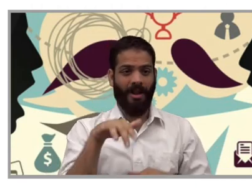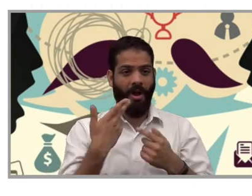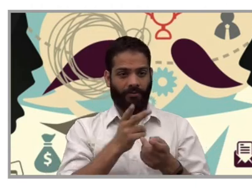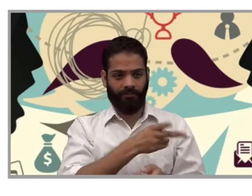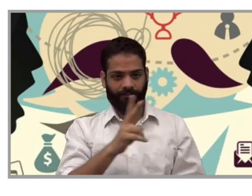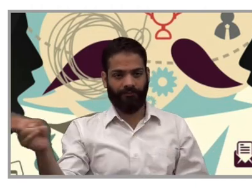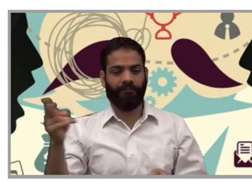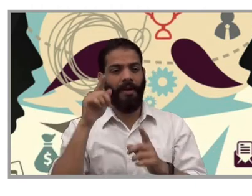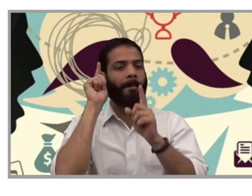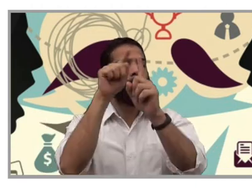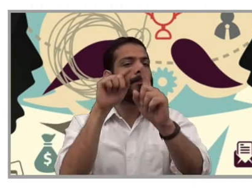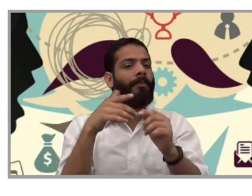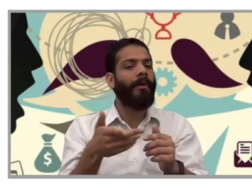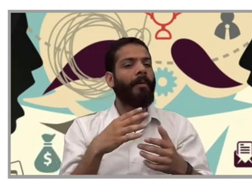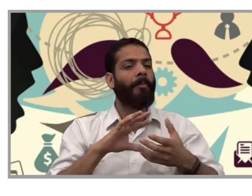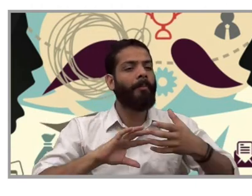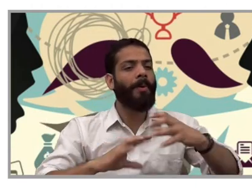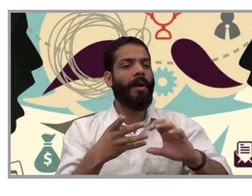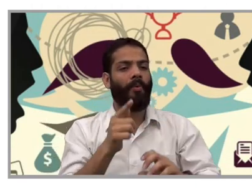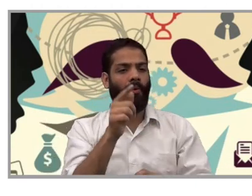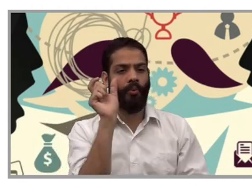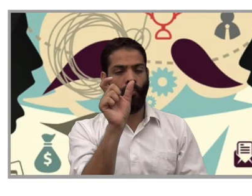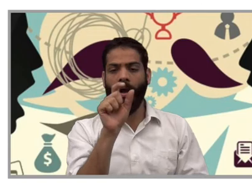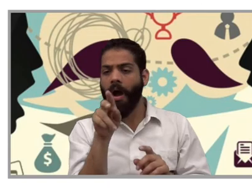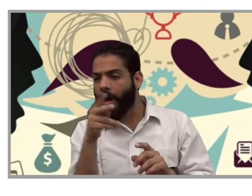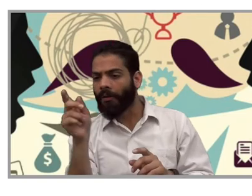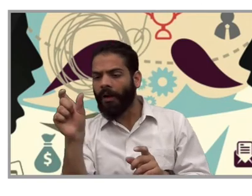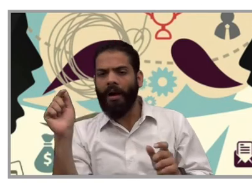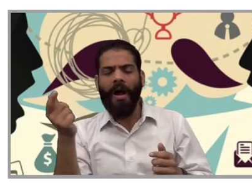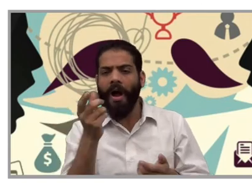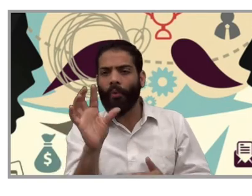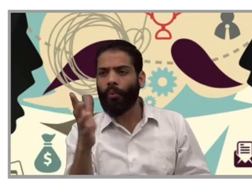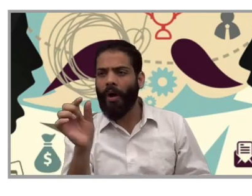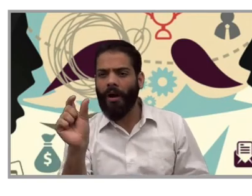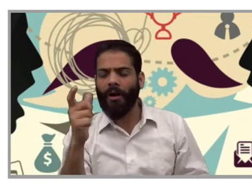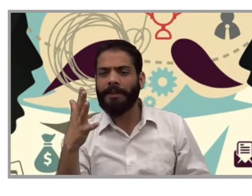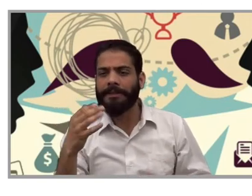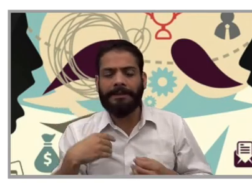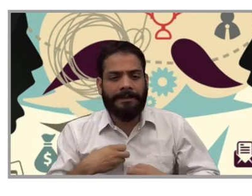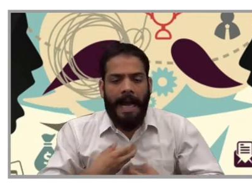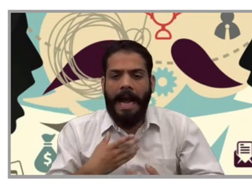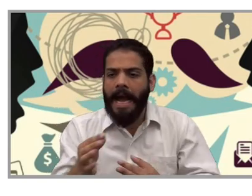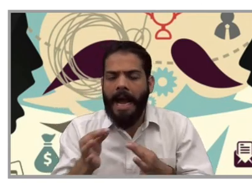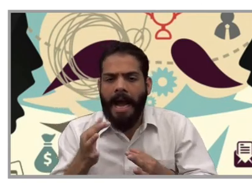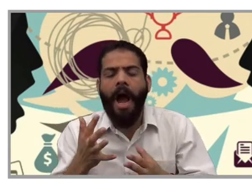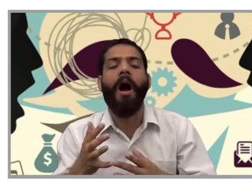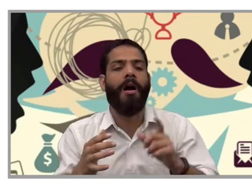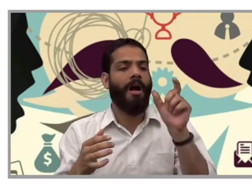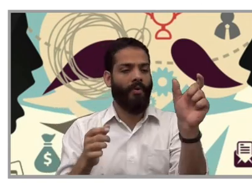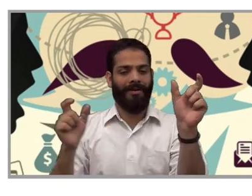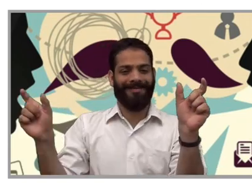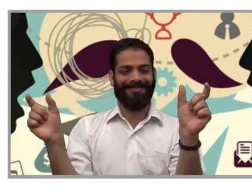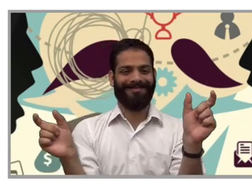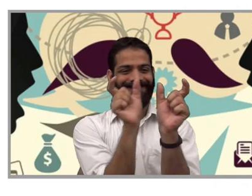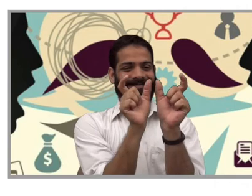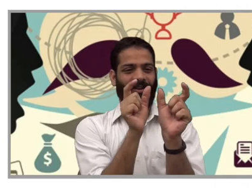Compounding is used to create new lexical items for variety of purposes for which there may not be